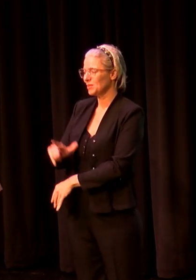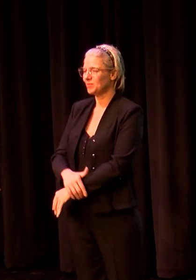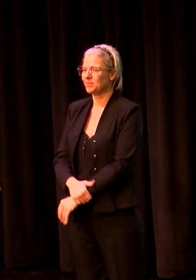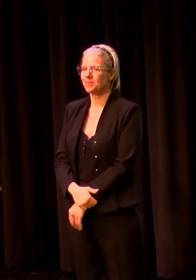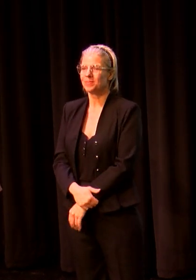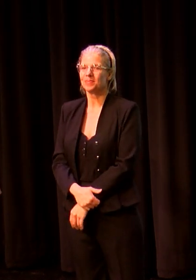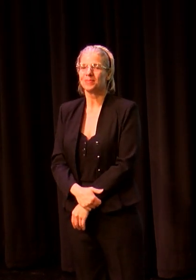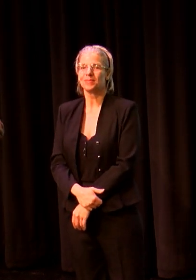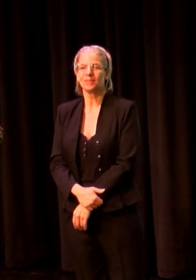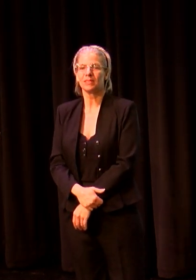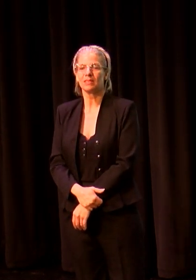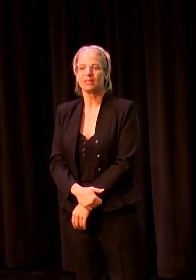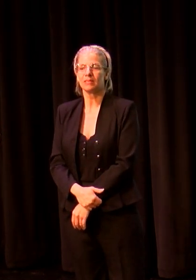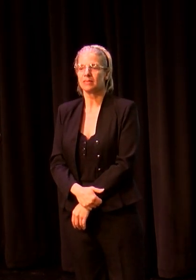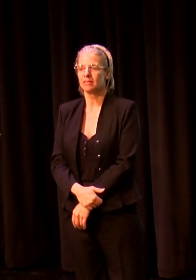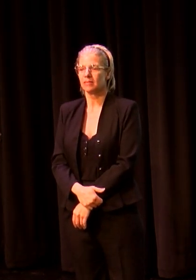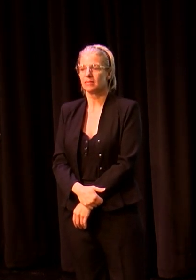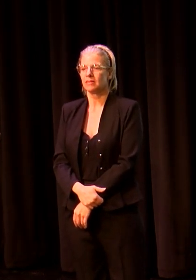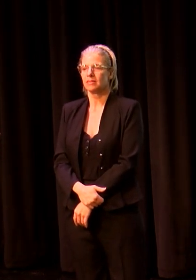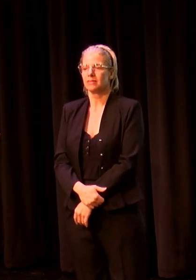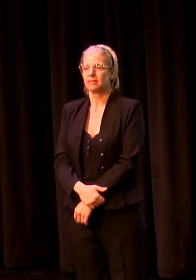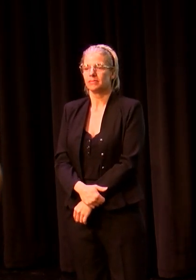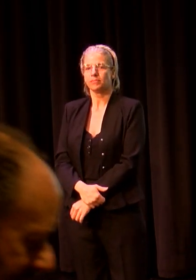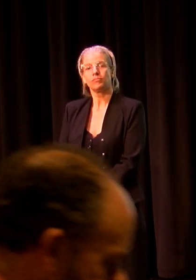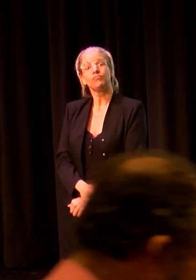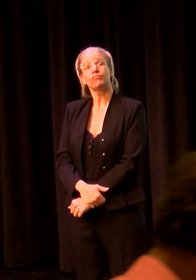Next, do I see a hand there?